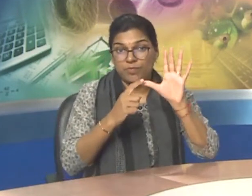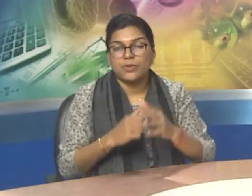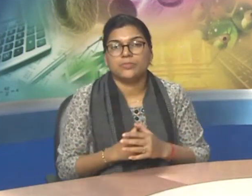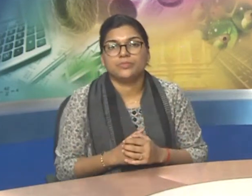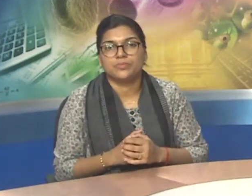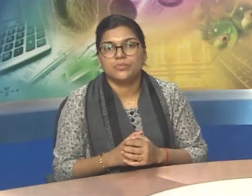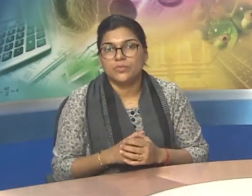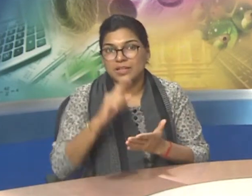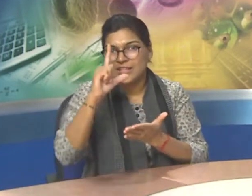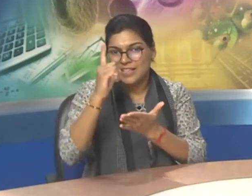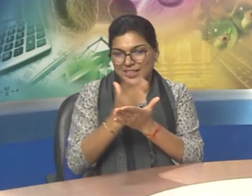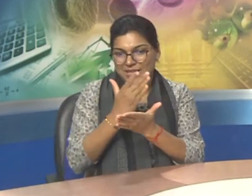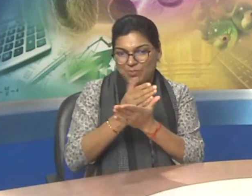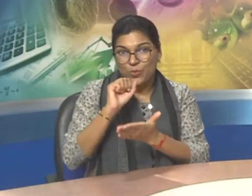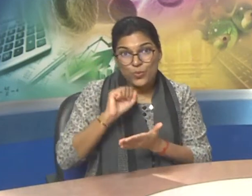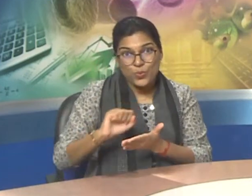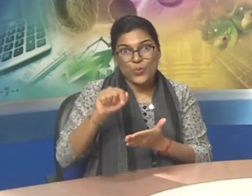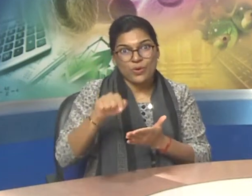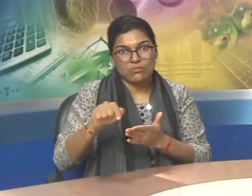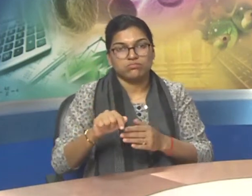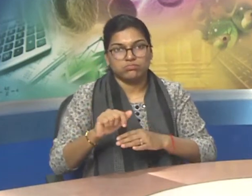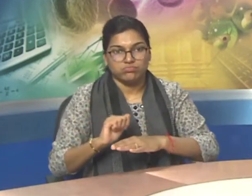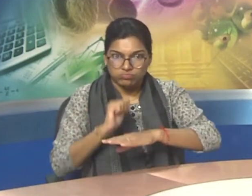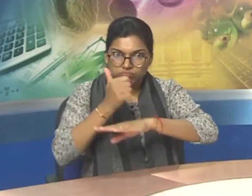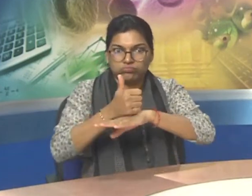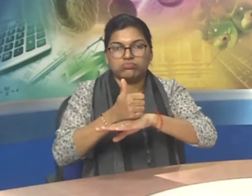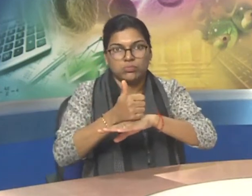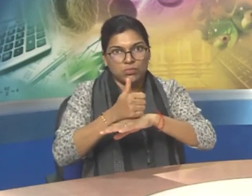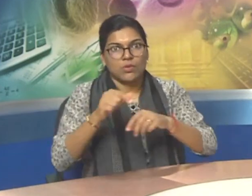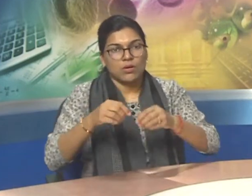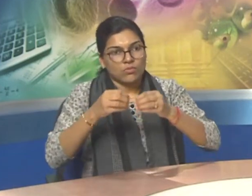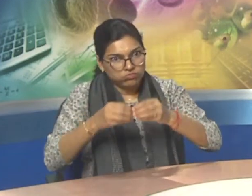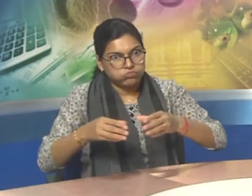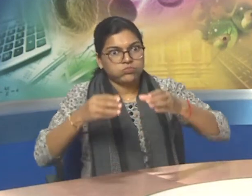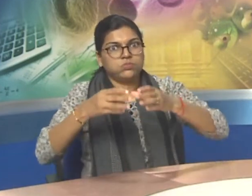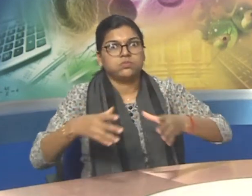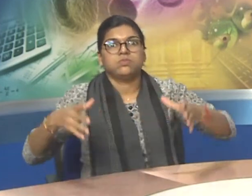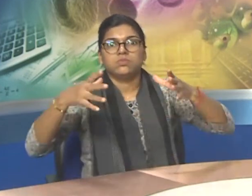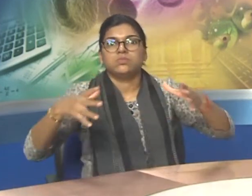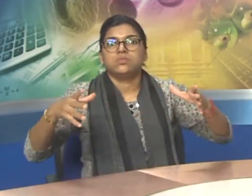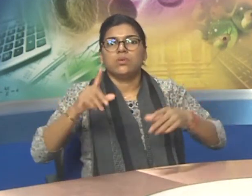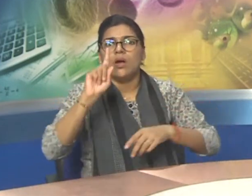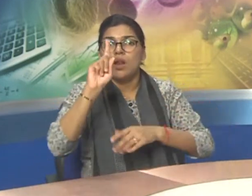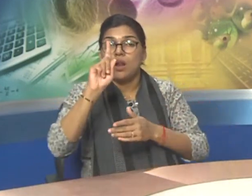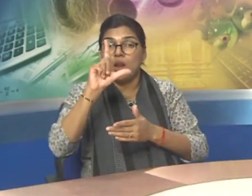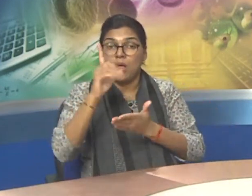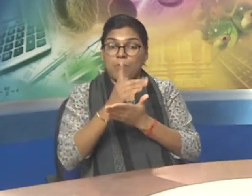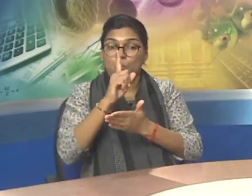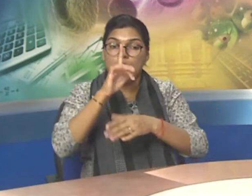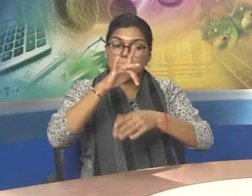The fifth law states that library is a growing organism,